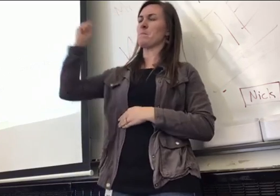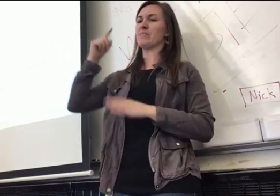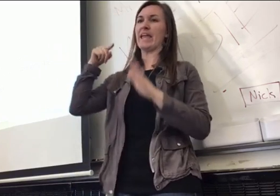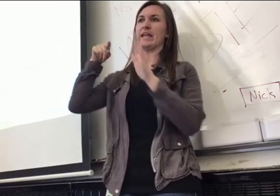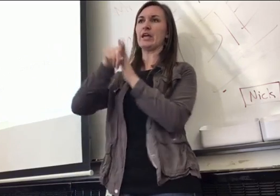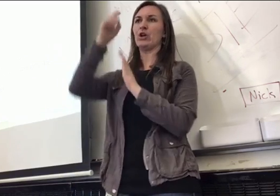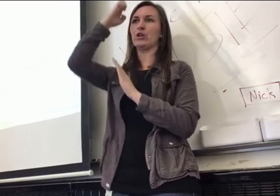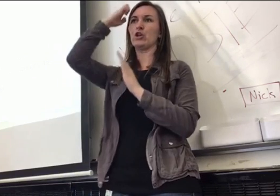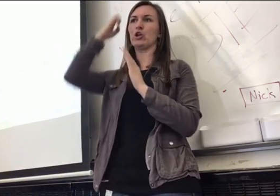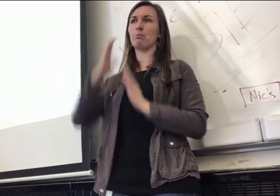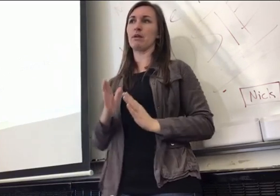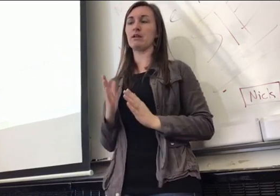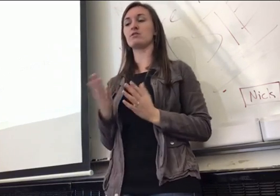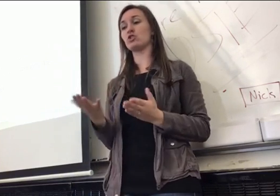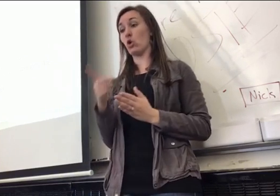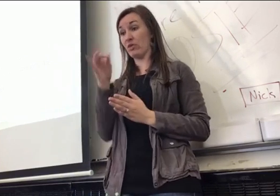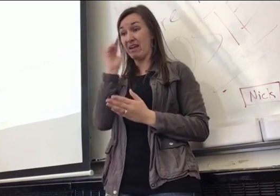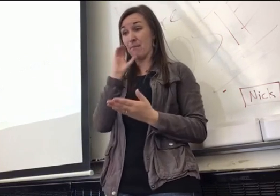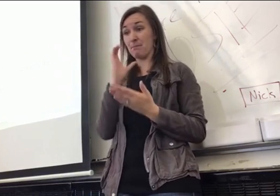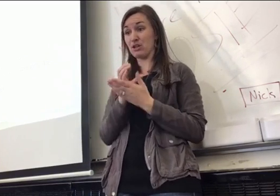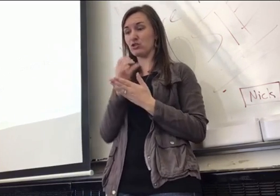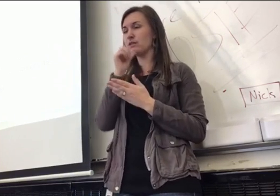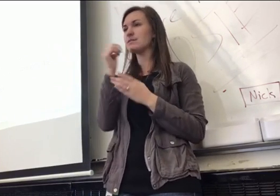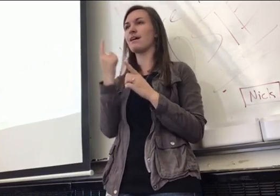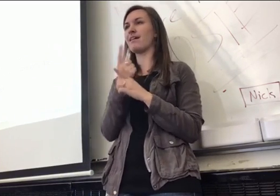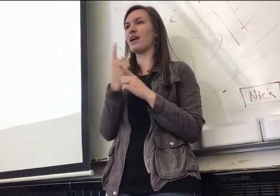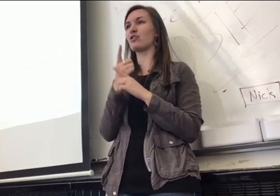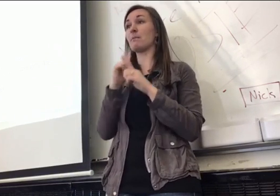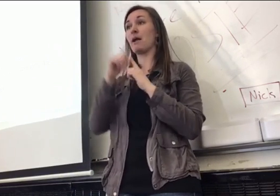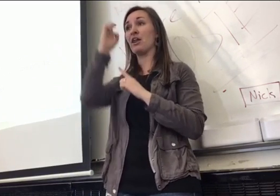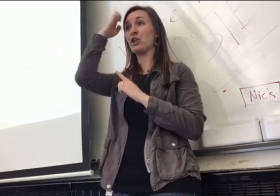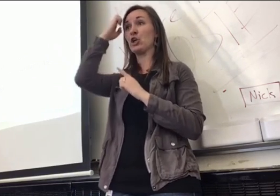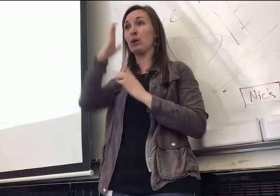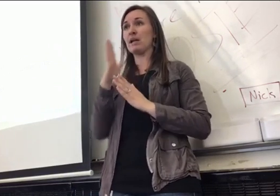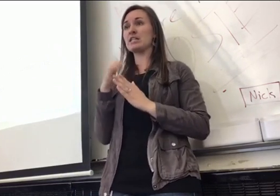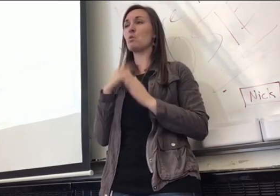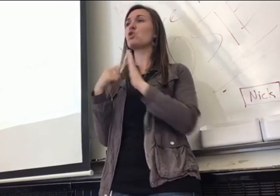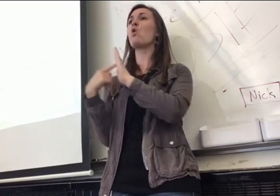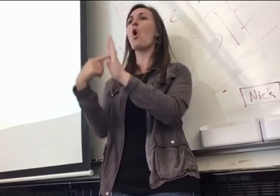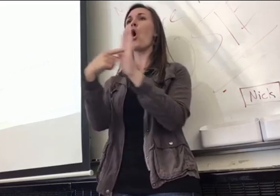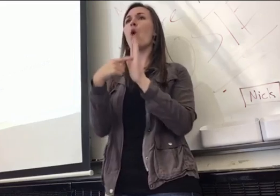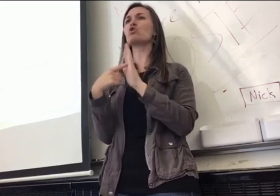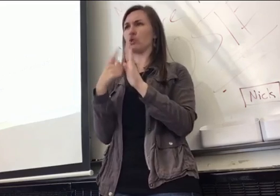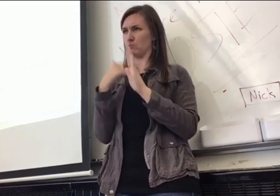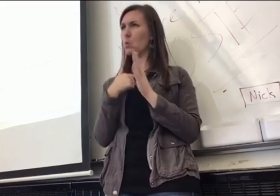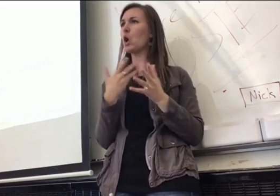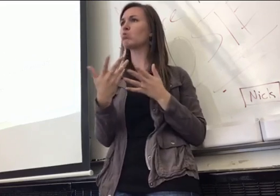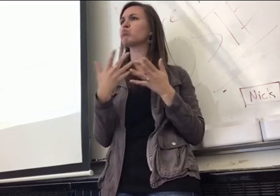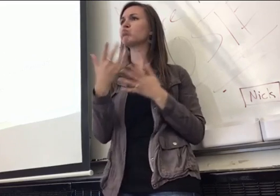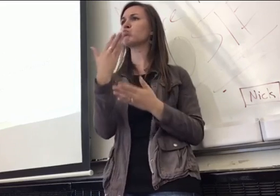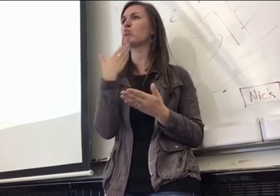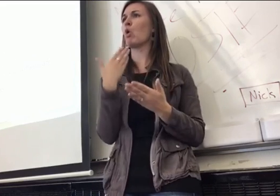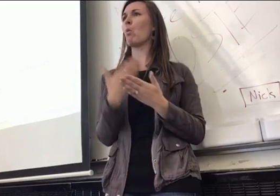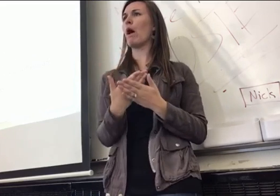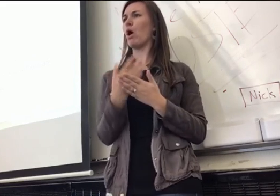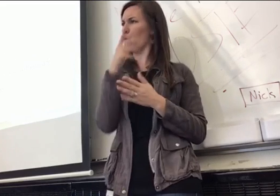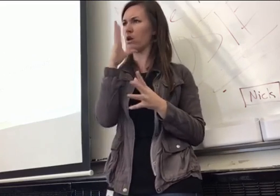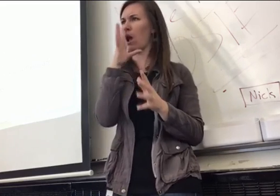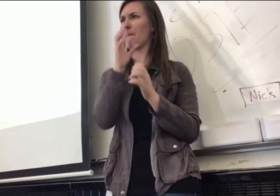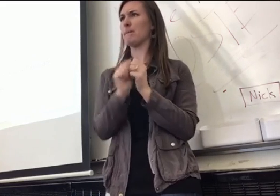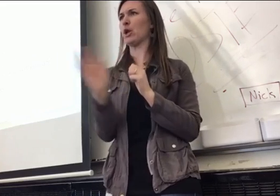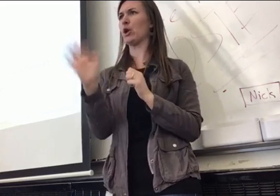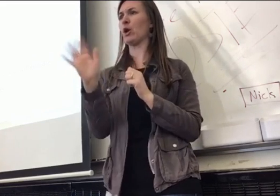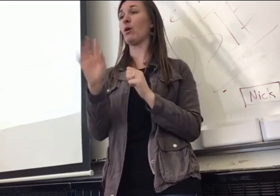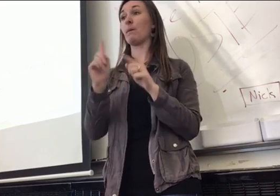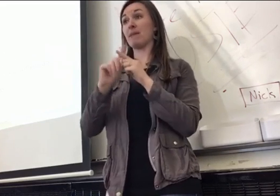is inaccurate. But the Europeans aren't going to make it seem like they're bad, right? So they're going to put this out. But instead, if you go ahead and flip to the next